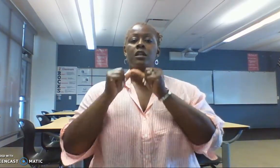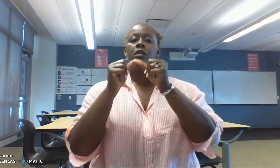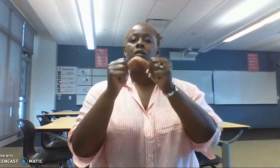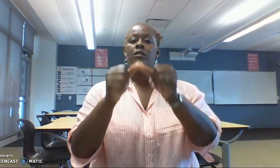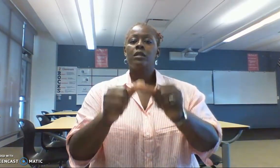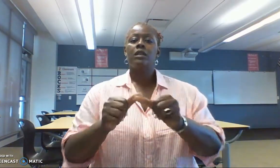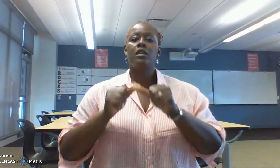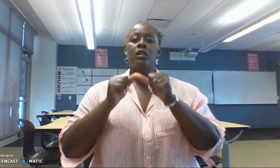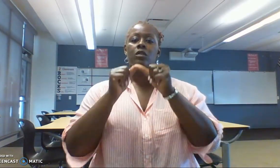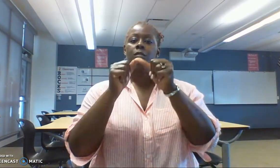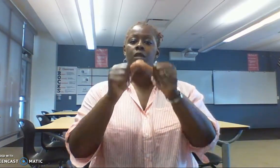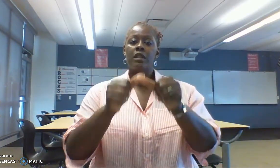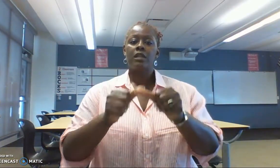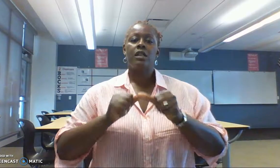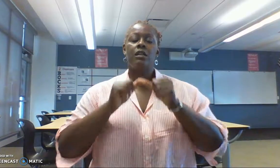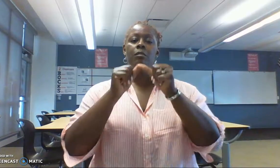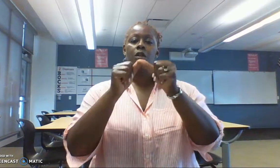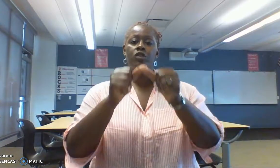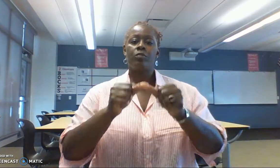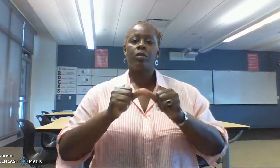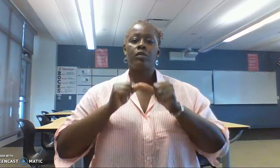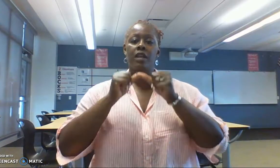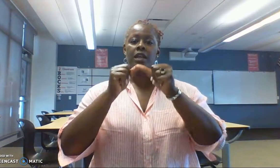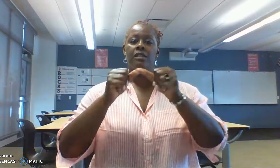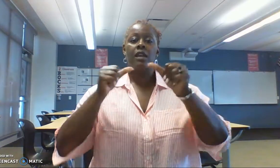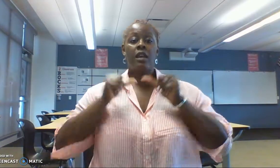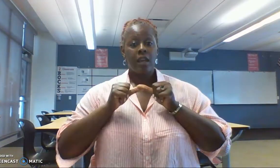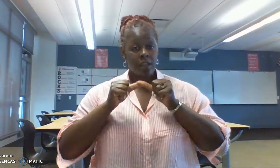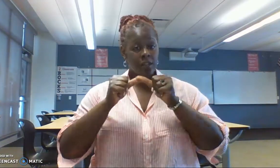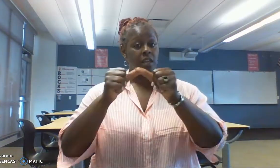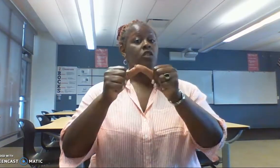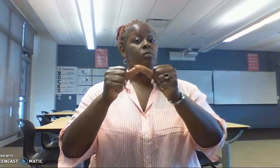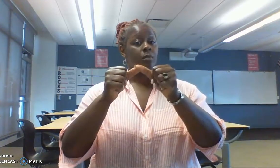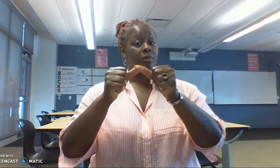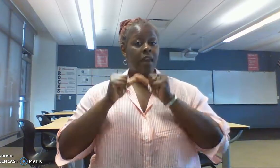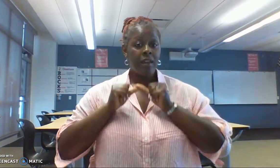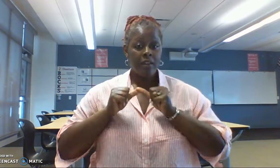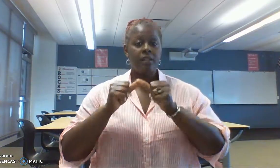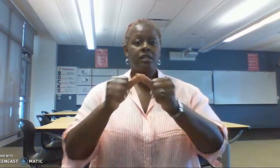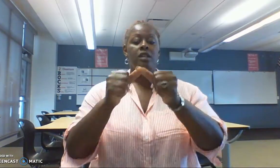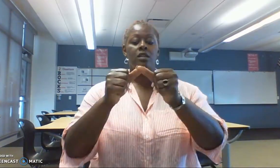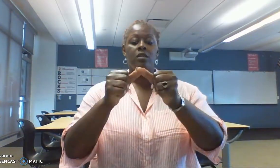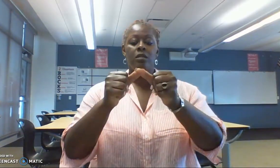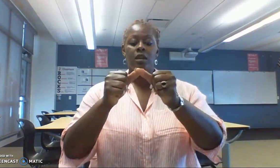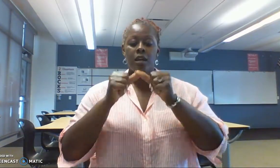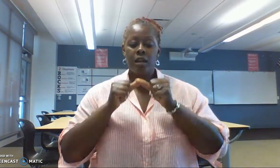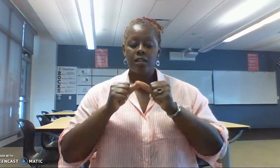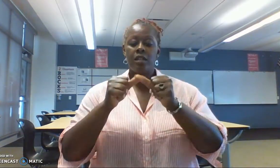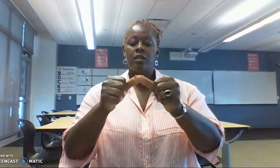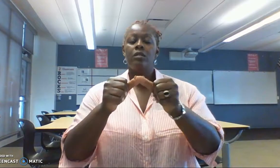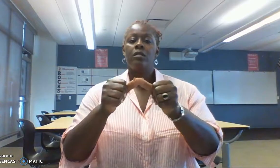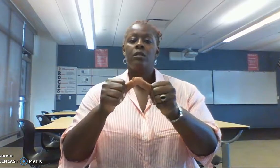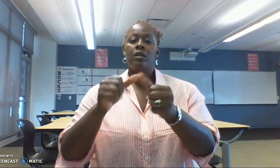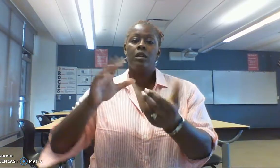Until, continue, I'm going to continue to march and protest. Continue, remember that? Continue until